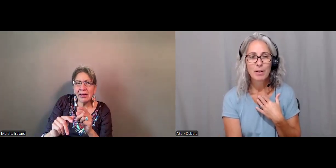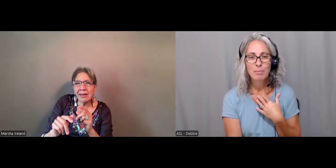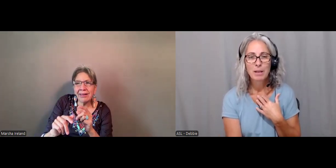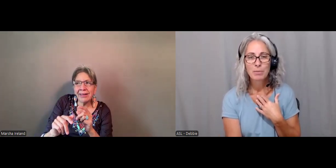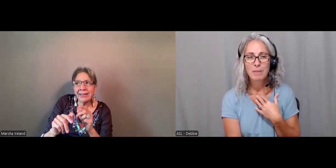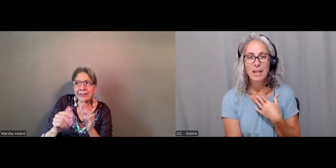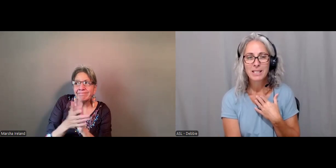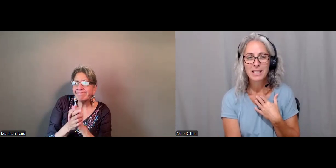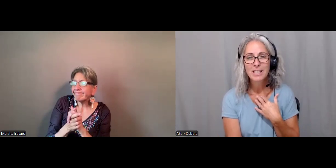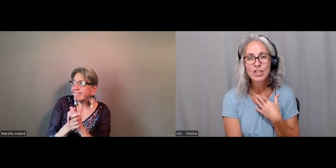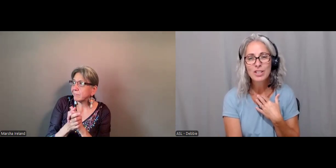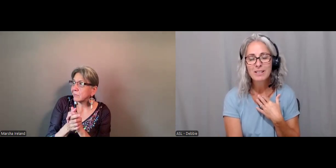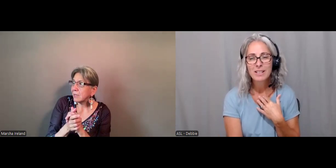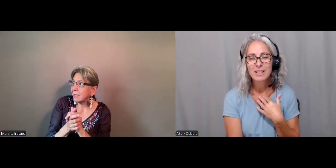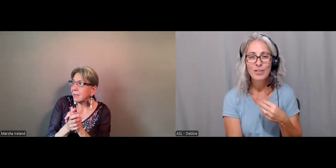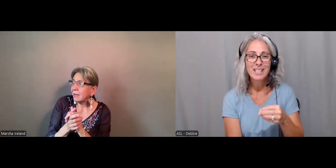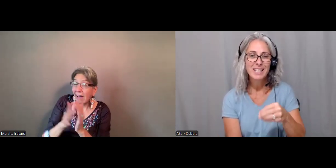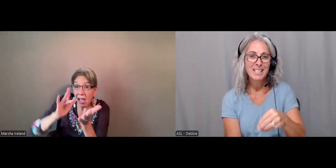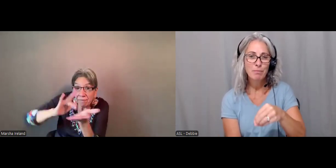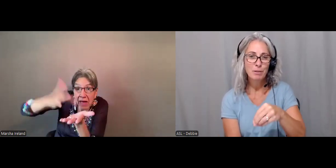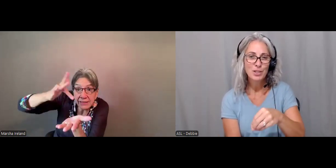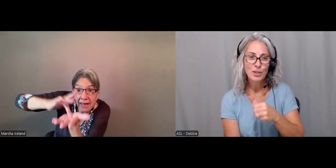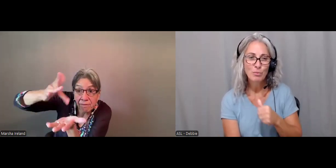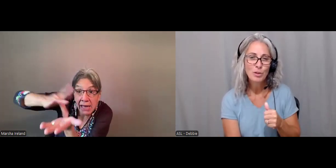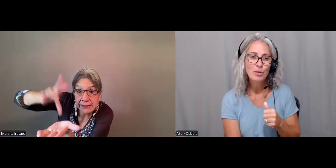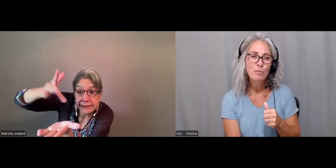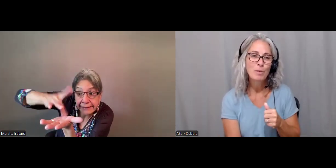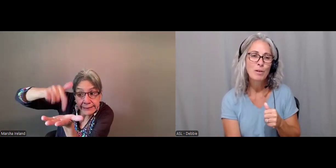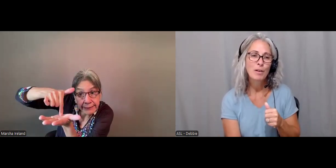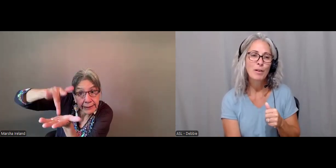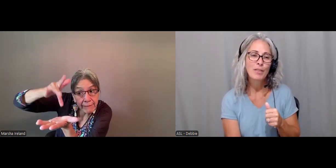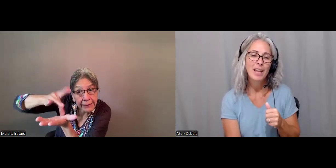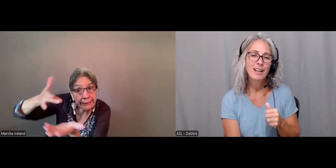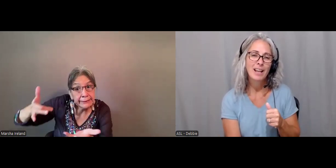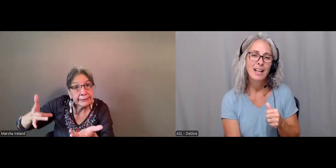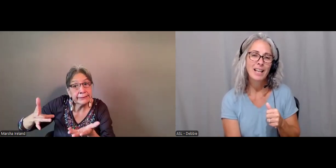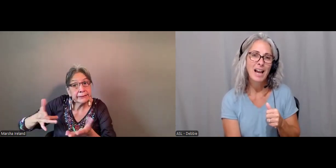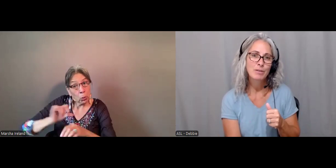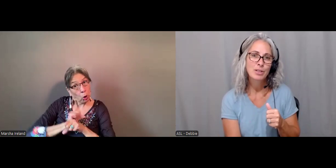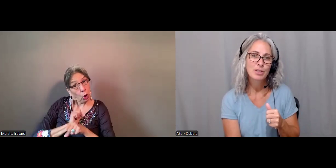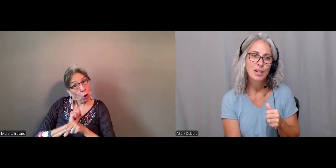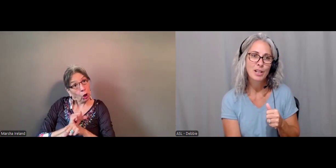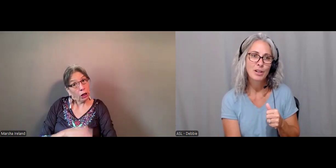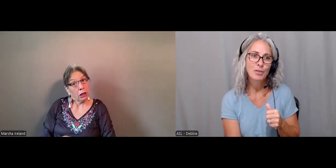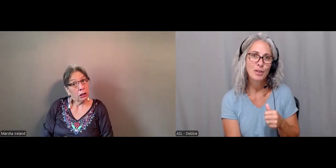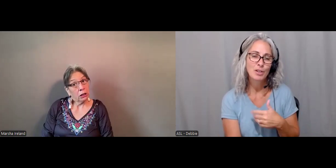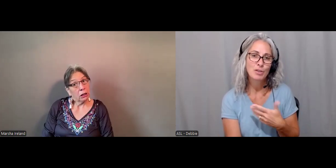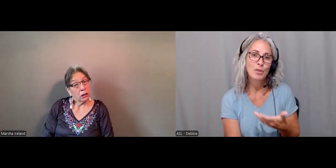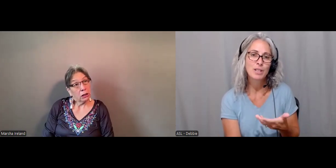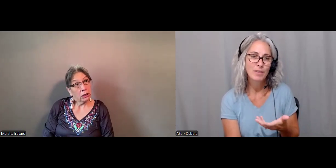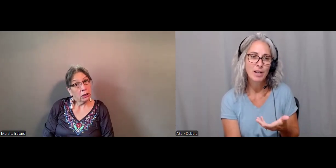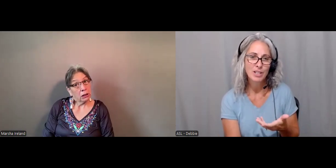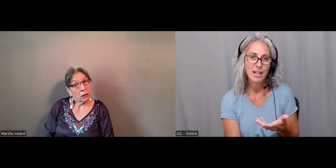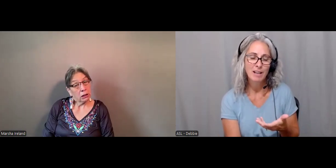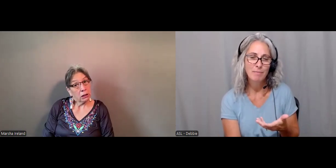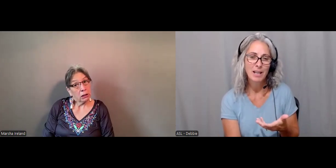like when people make decisions, if there isn't a deaf person in the room, then it allows, you don't